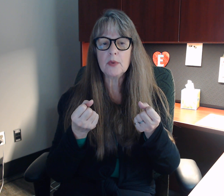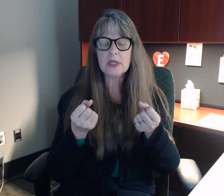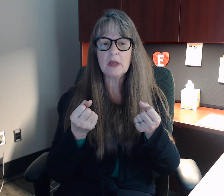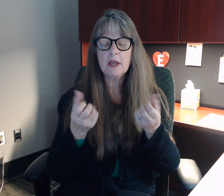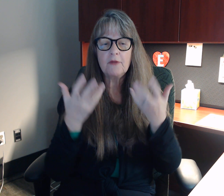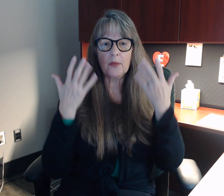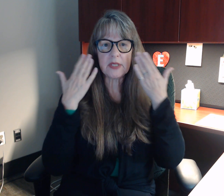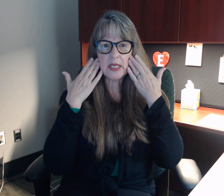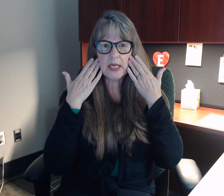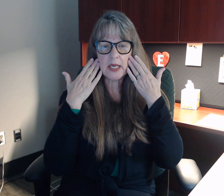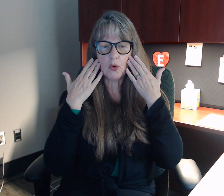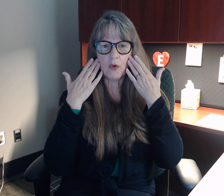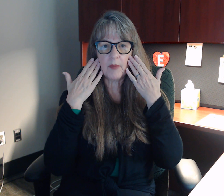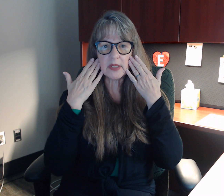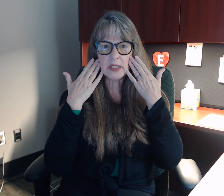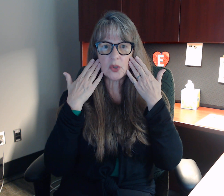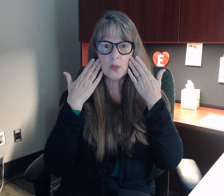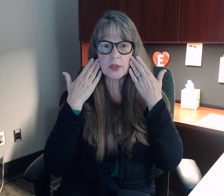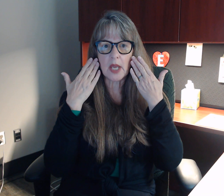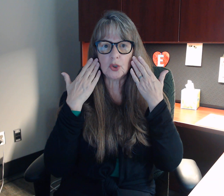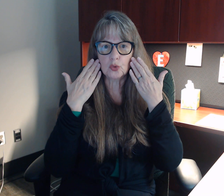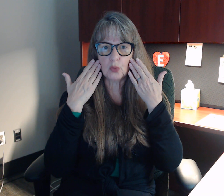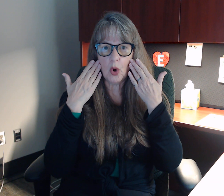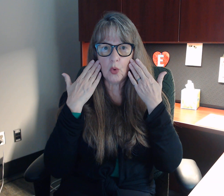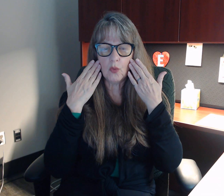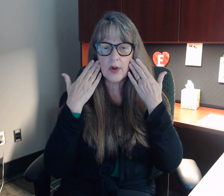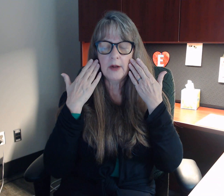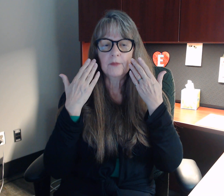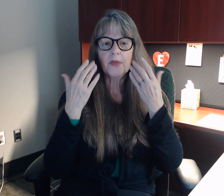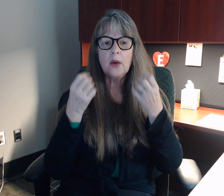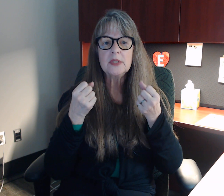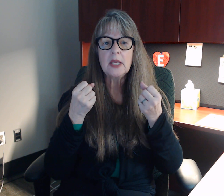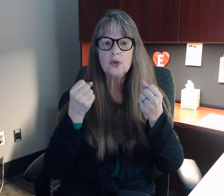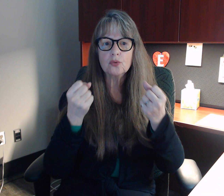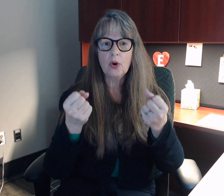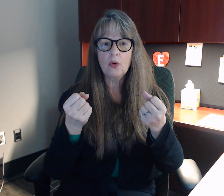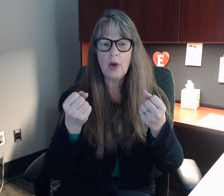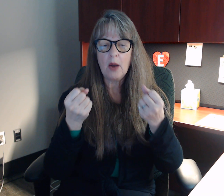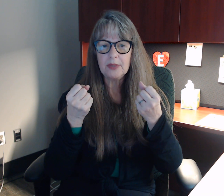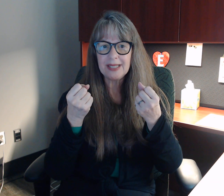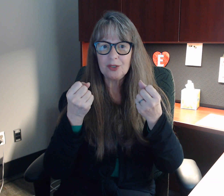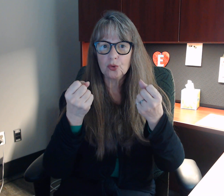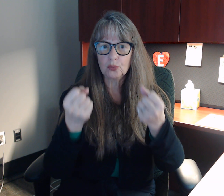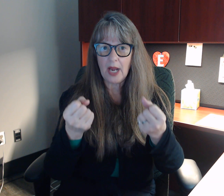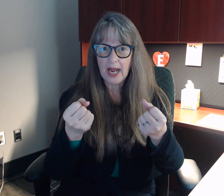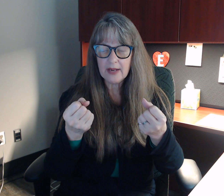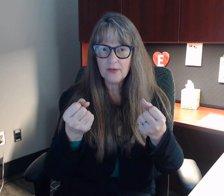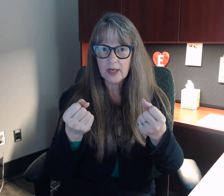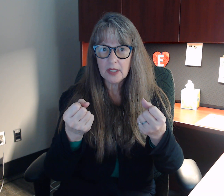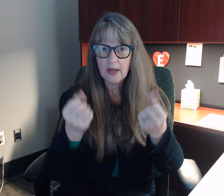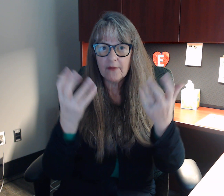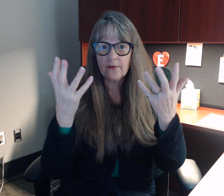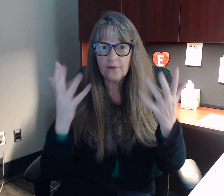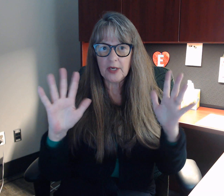was thinking, or if my sentence was I drove, I would say drive,